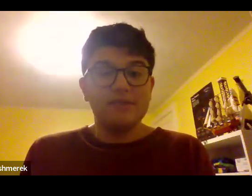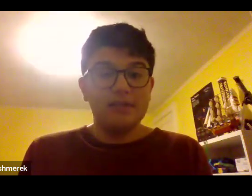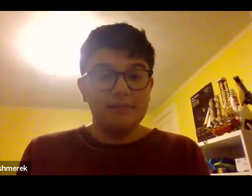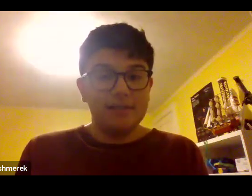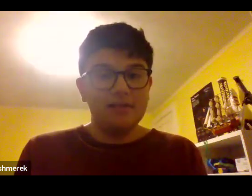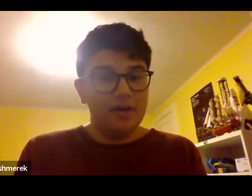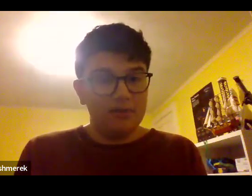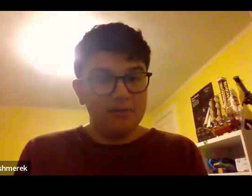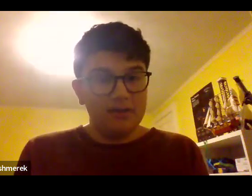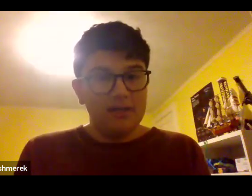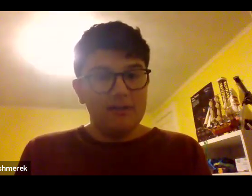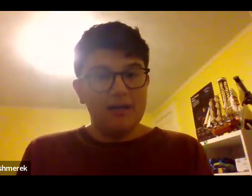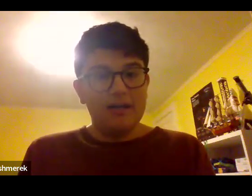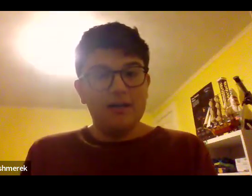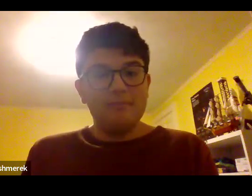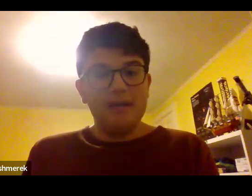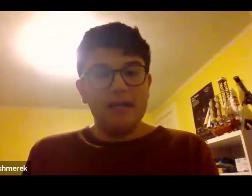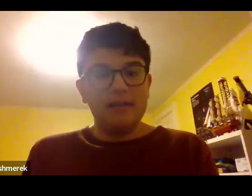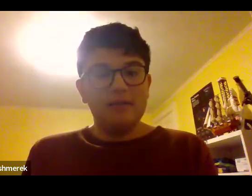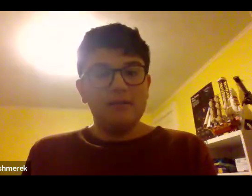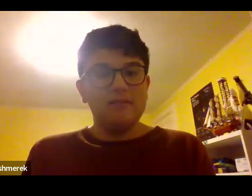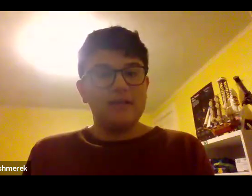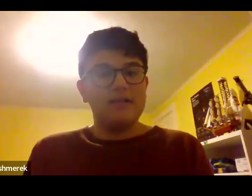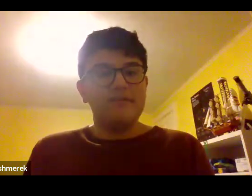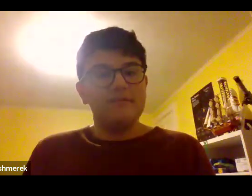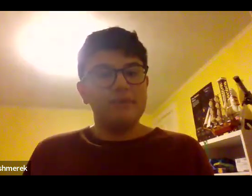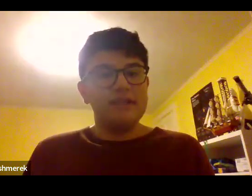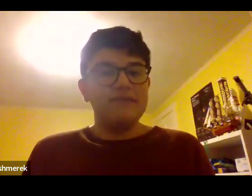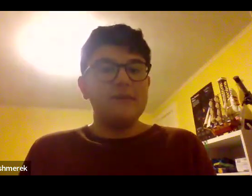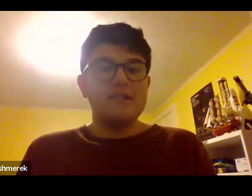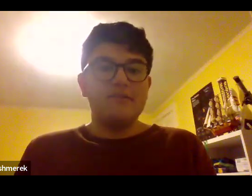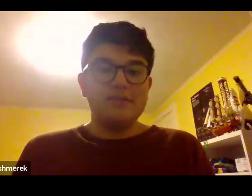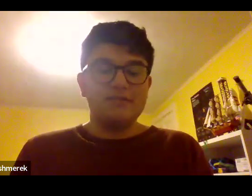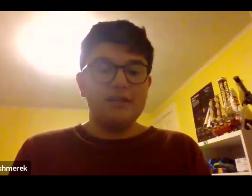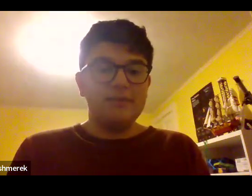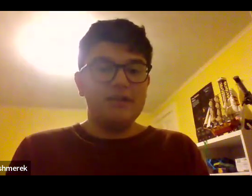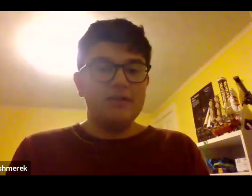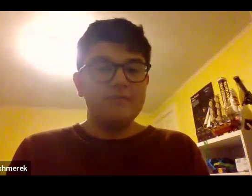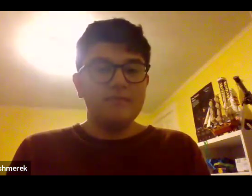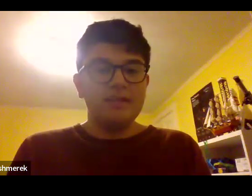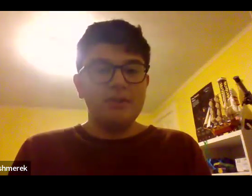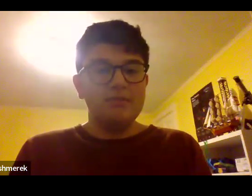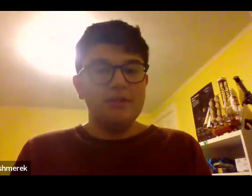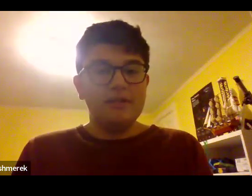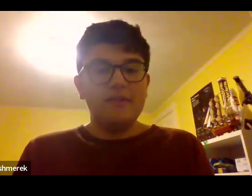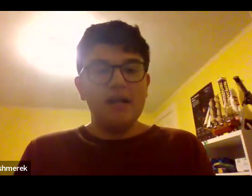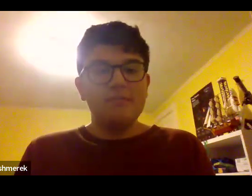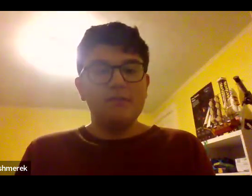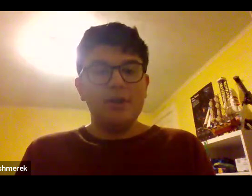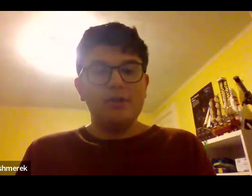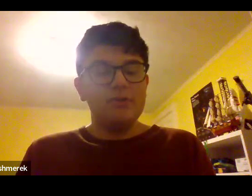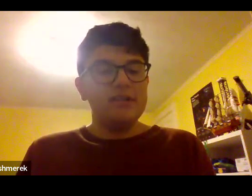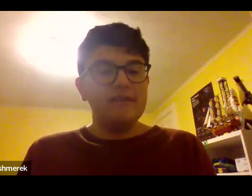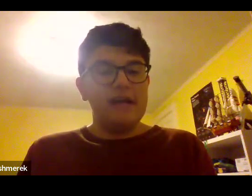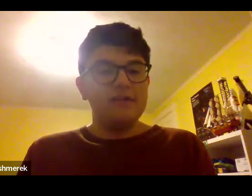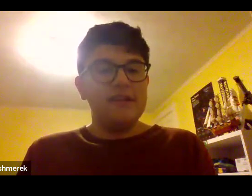mental health was incredibly low. My kind of belief in myself was incredibly low. When you're in an